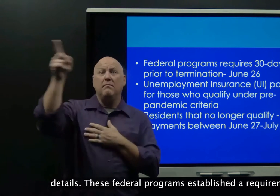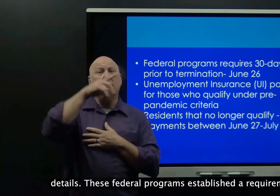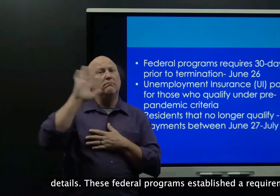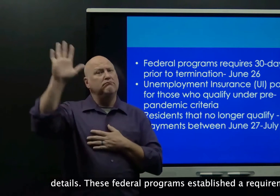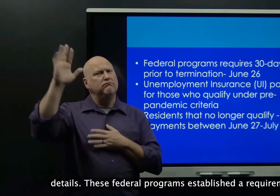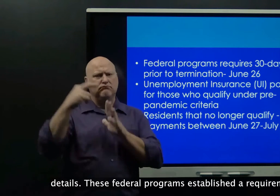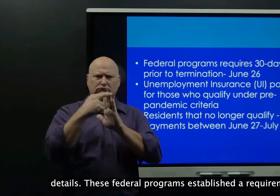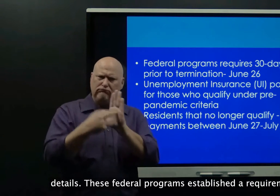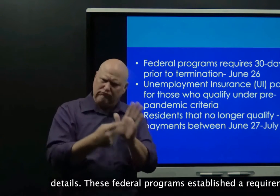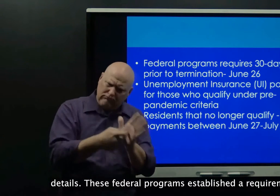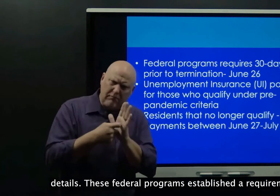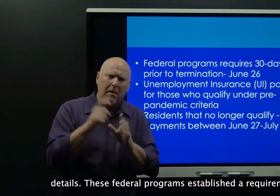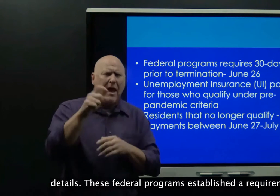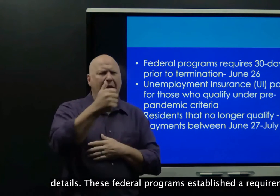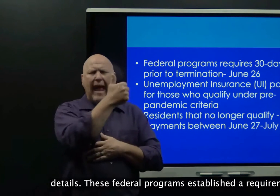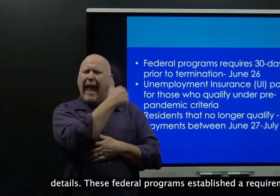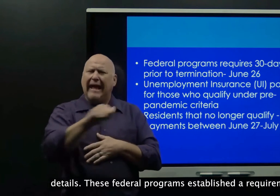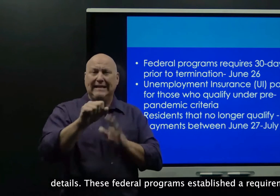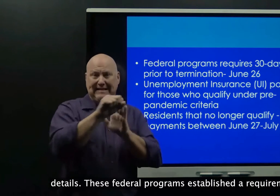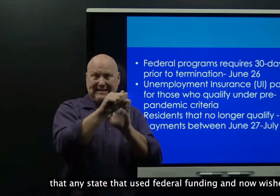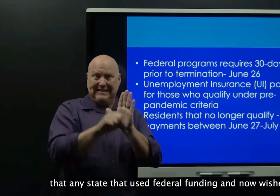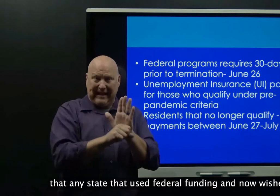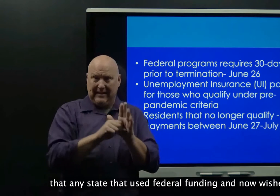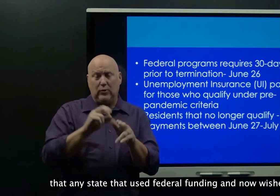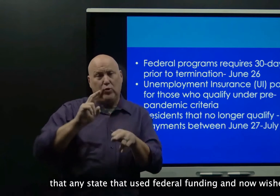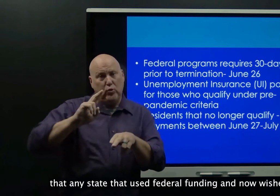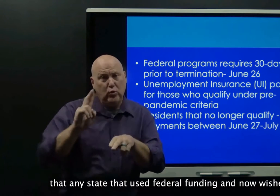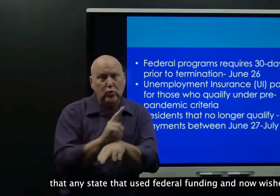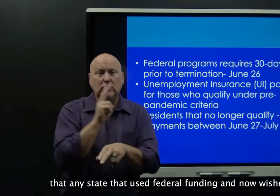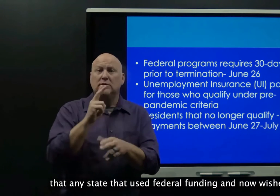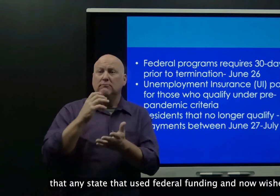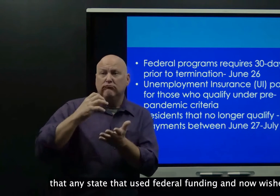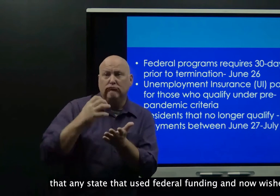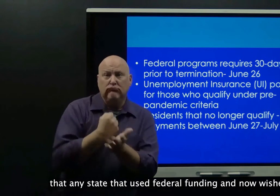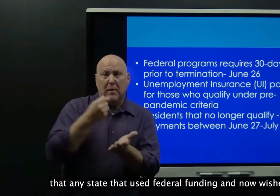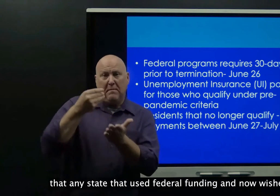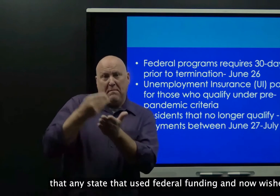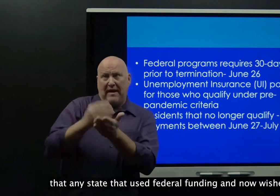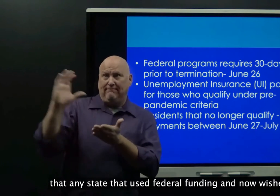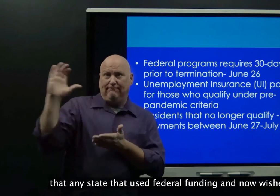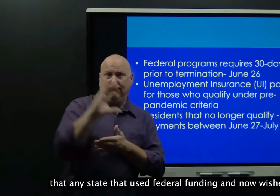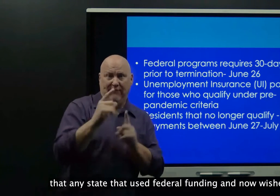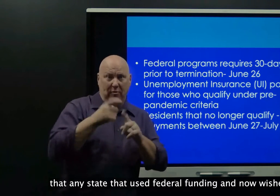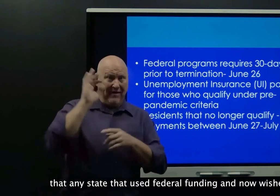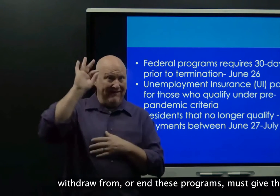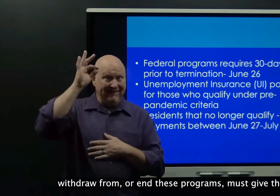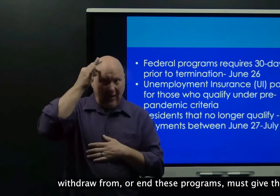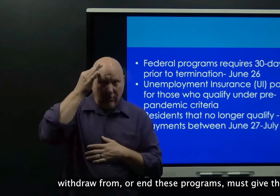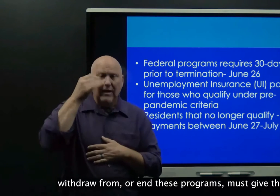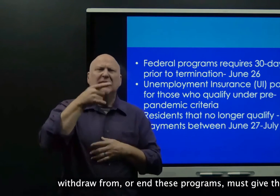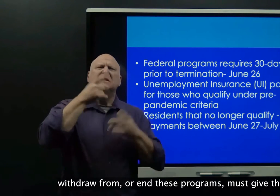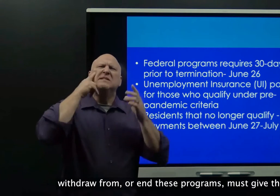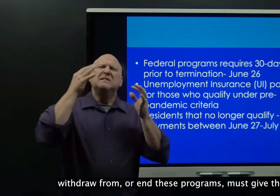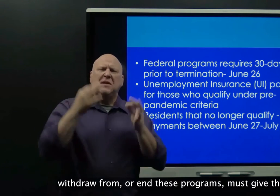These federal programs established a requirement that any state that used federal funding and now wishes to withdraw from or end these